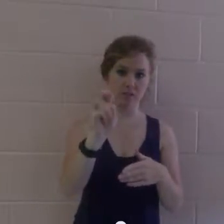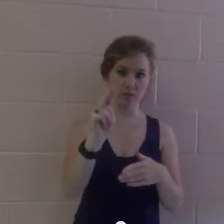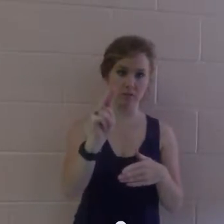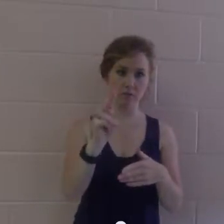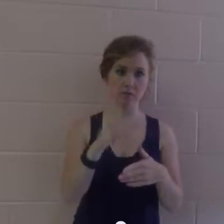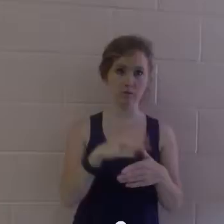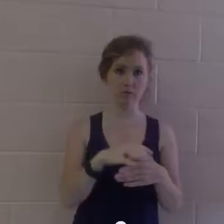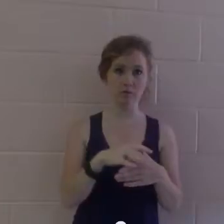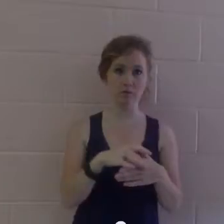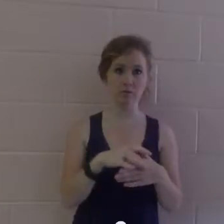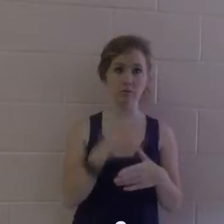protein as well.